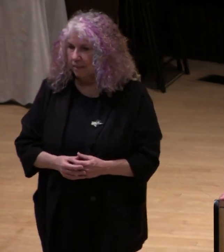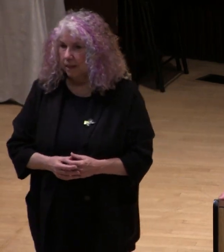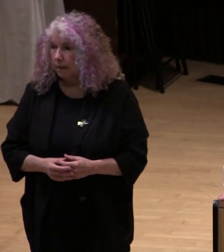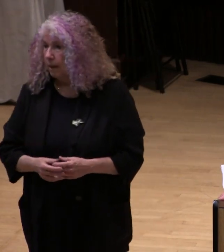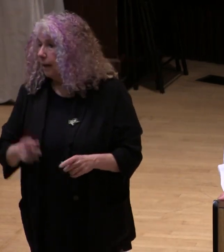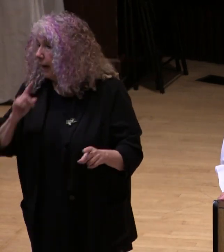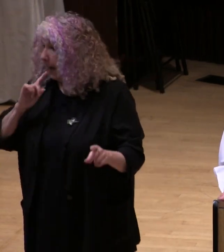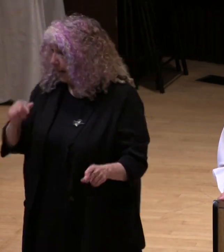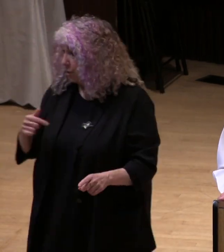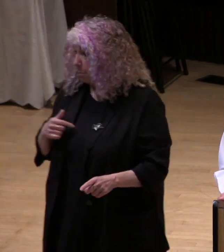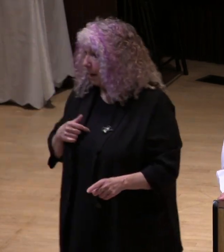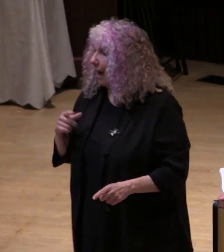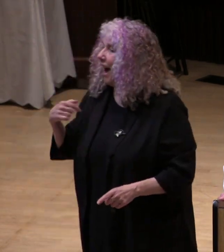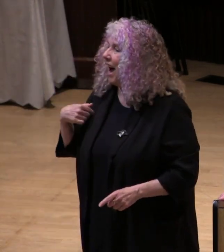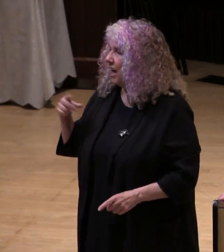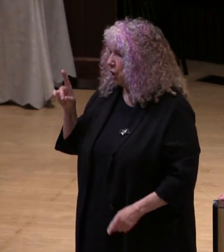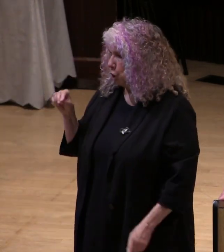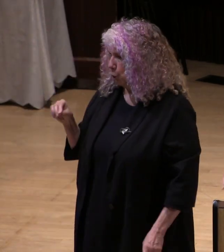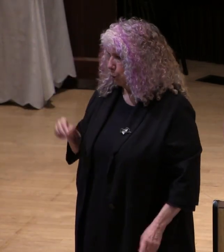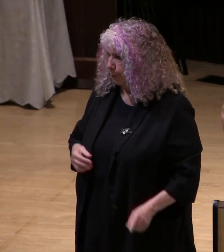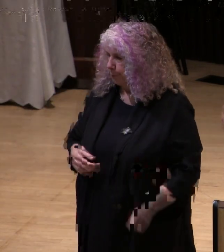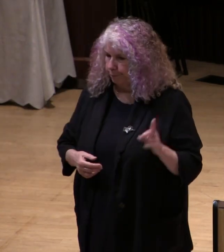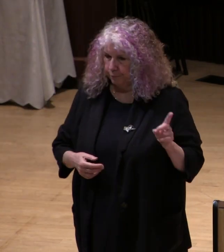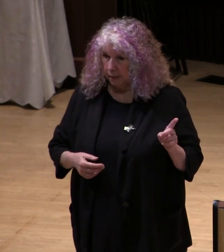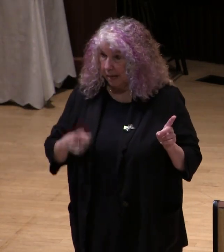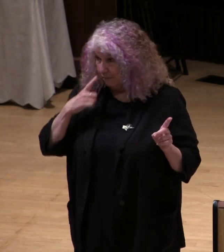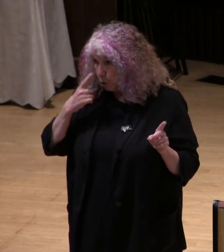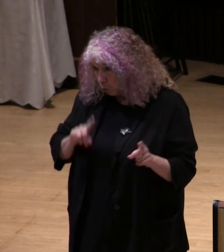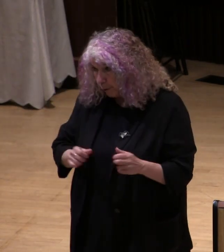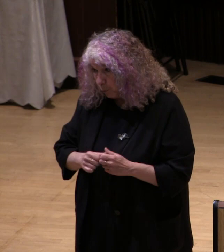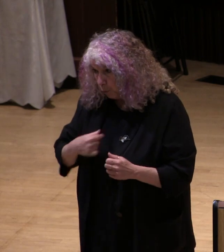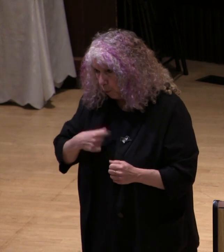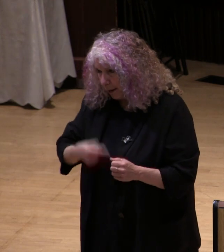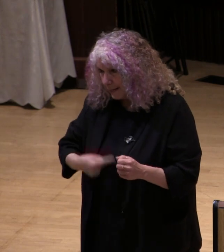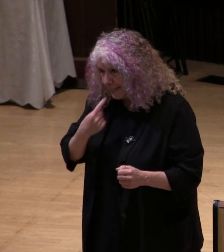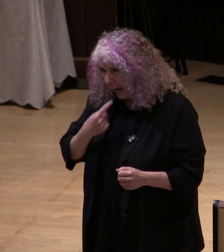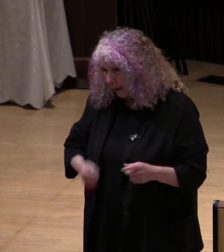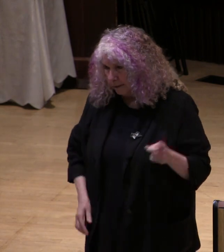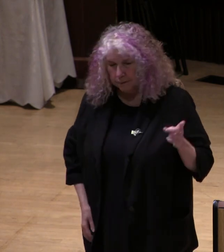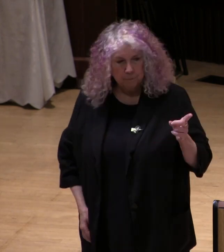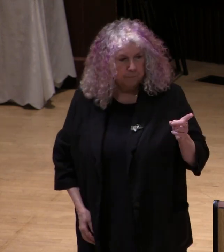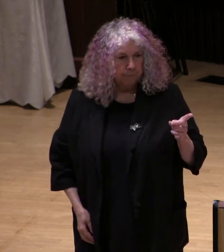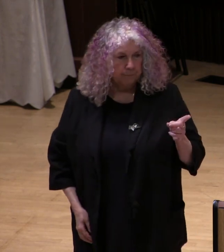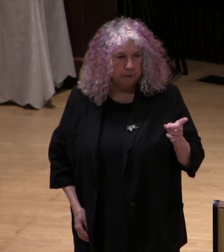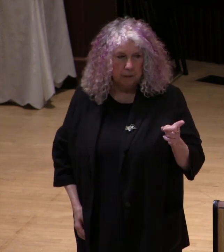Please answer, I do, if you agree with these statements about your faith.